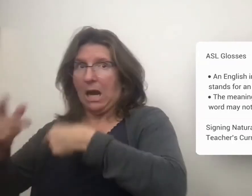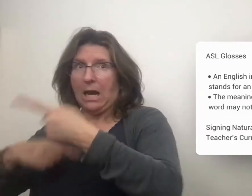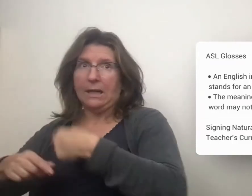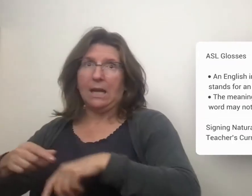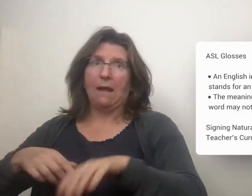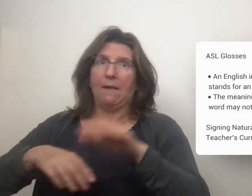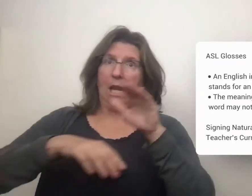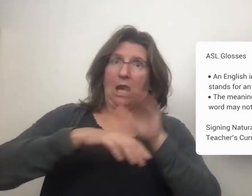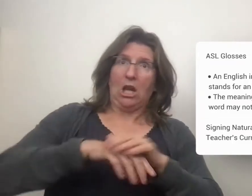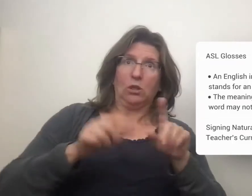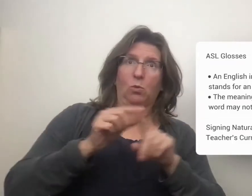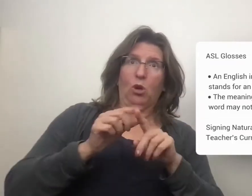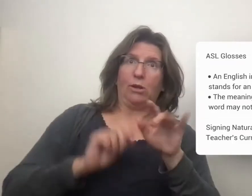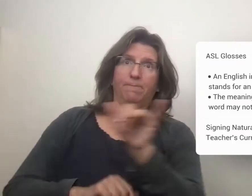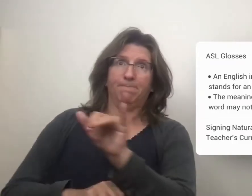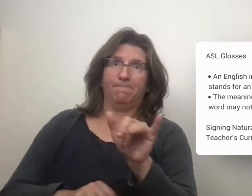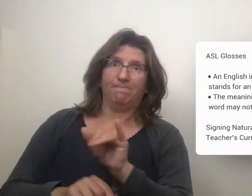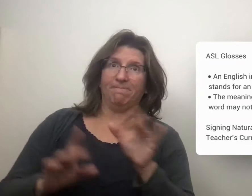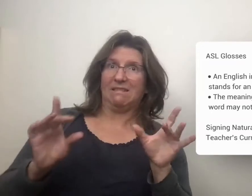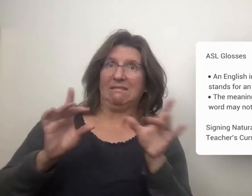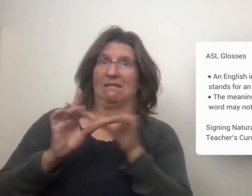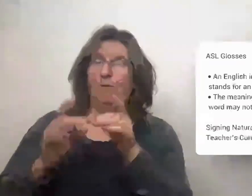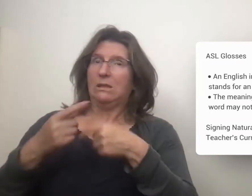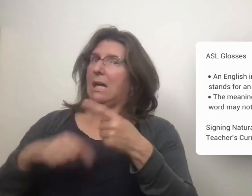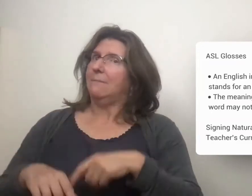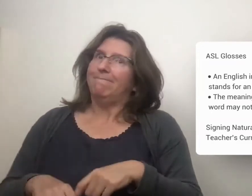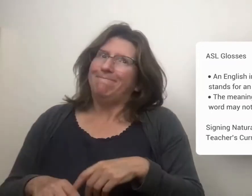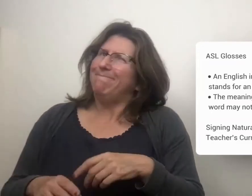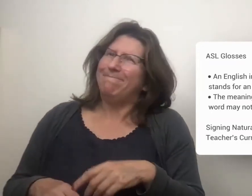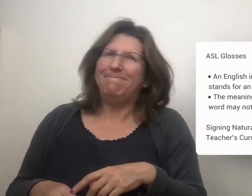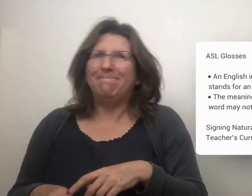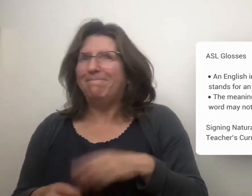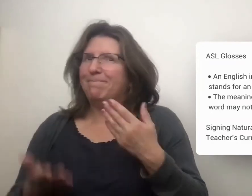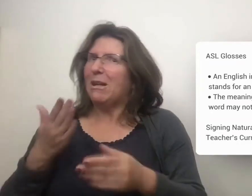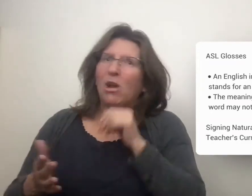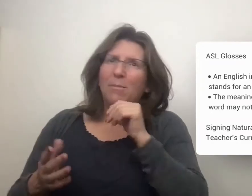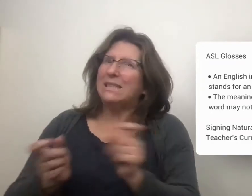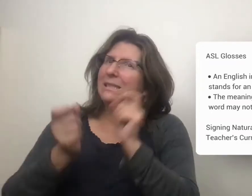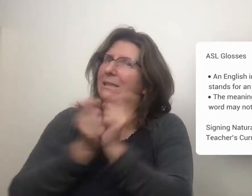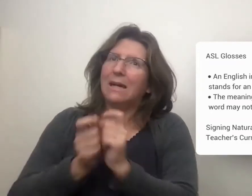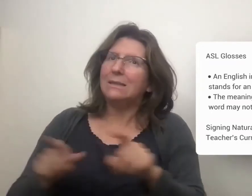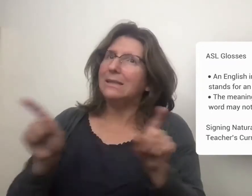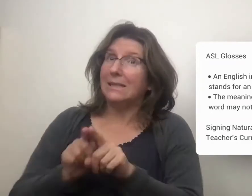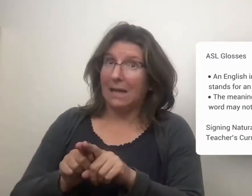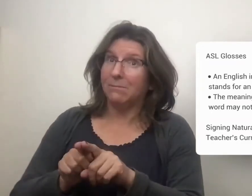Please keep in mind that the meaning of the sign as portrayed in the gloss may not be the same meaning in English.